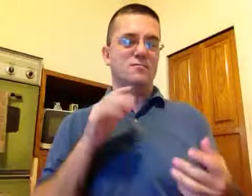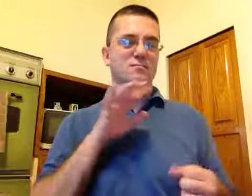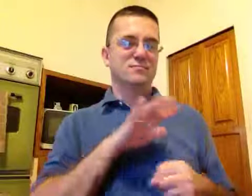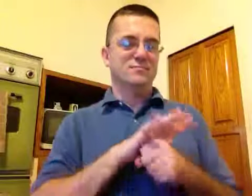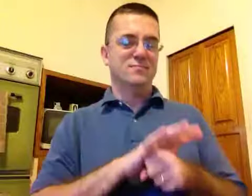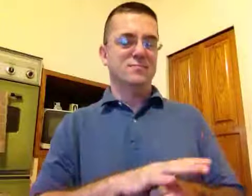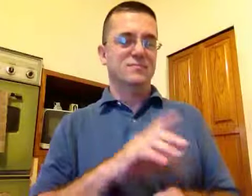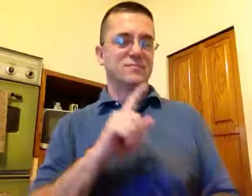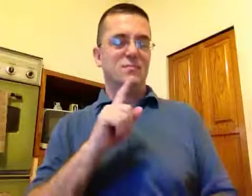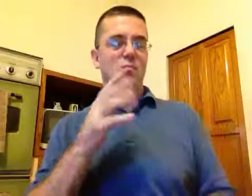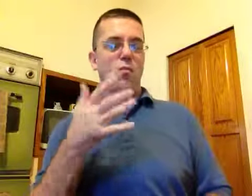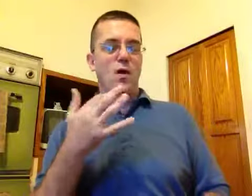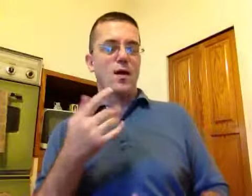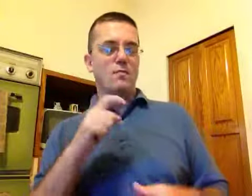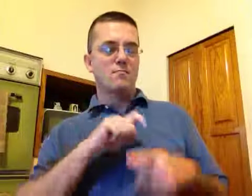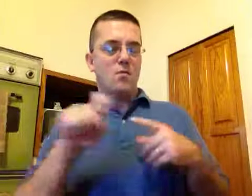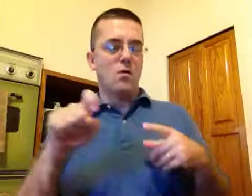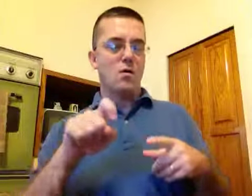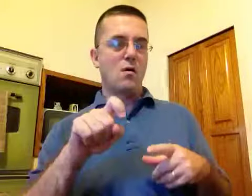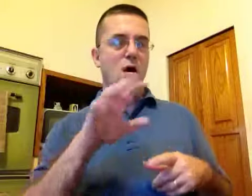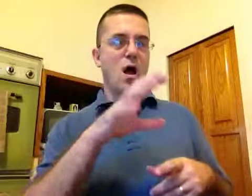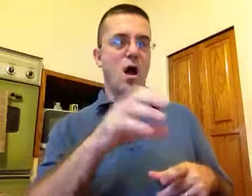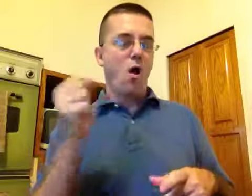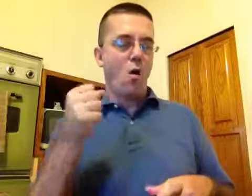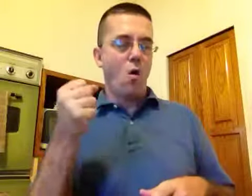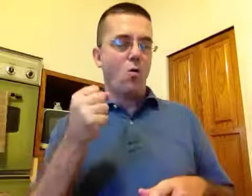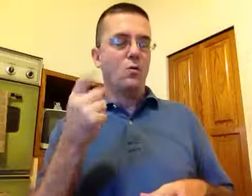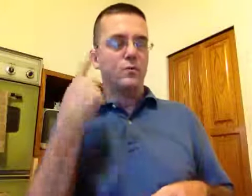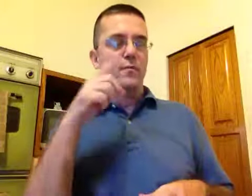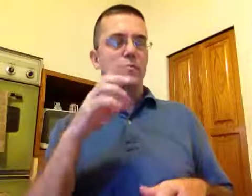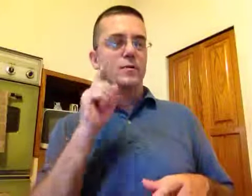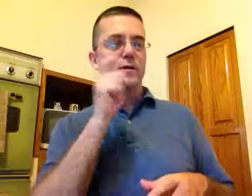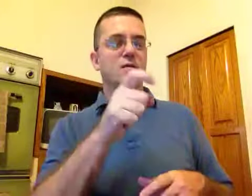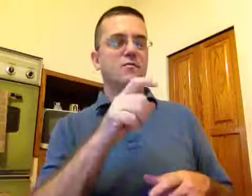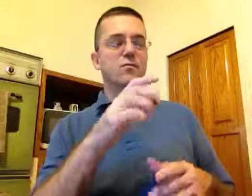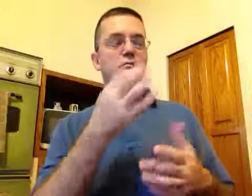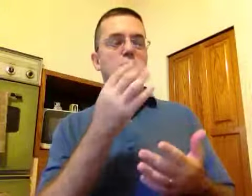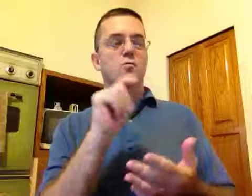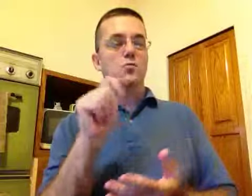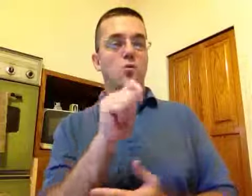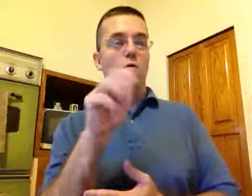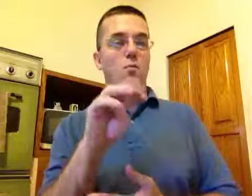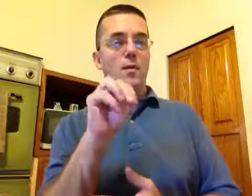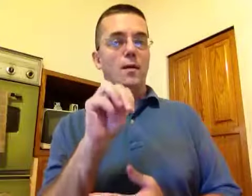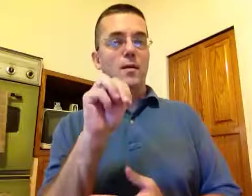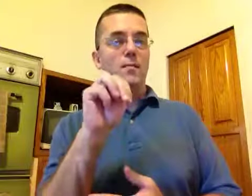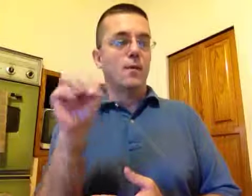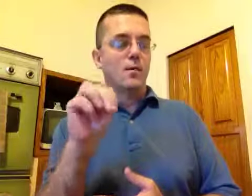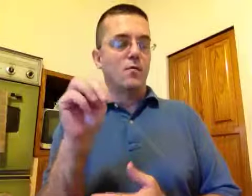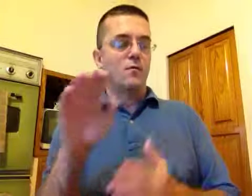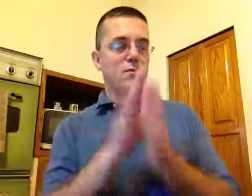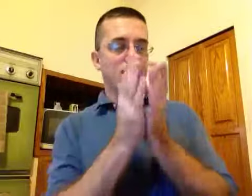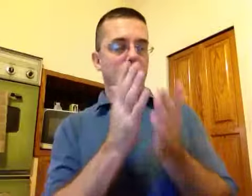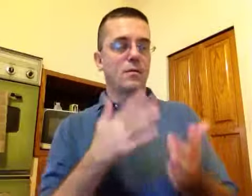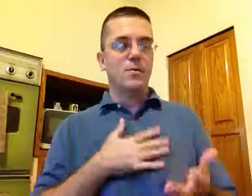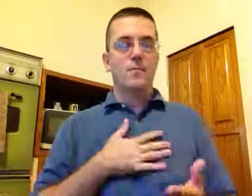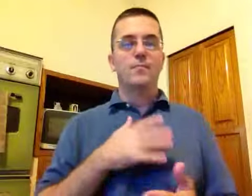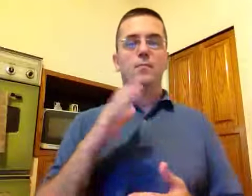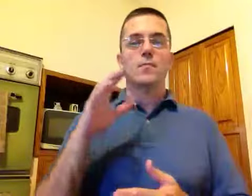send you a copy of the Total Money Makeover as my gift to help you with this going forward. Courtney in Massachusetts, we're doing the commission